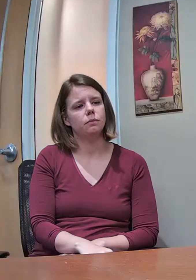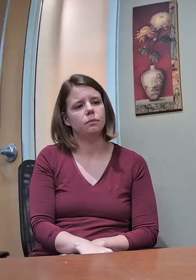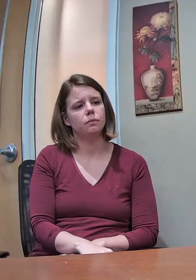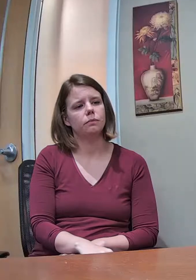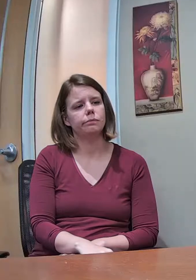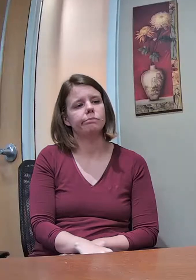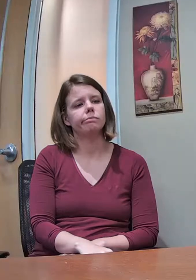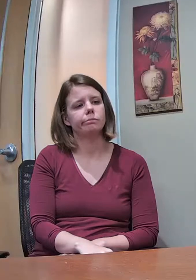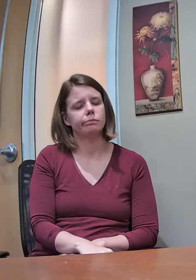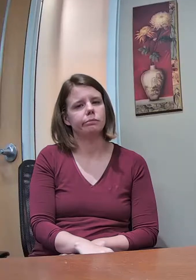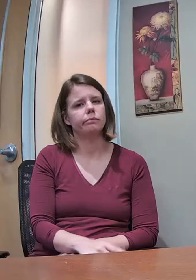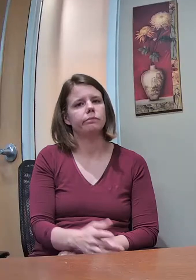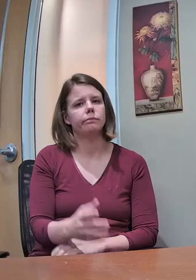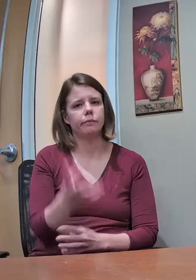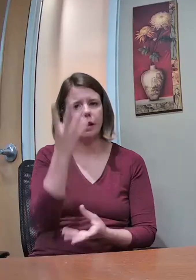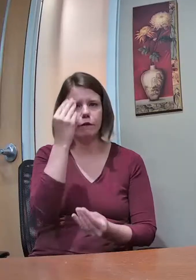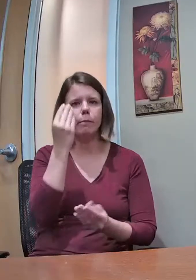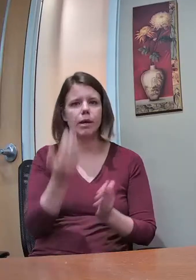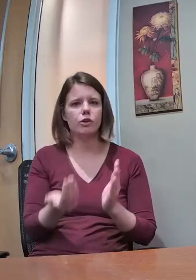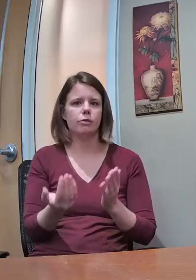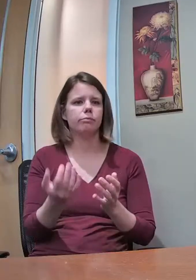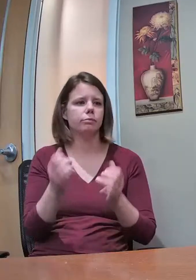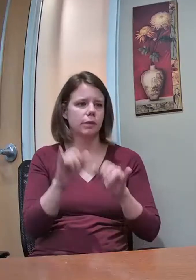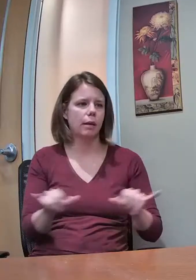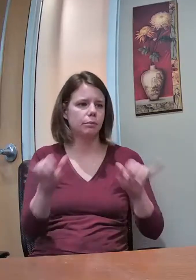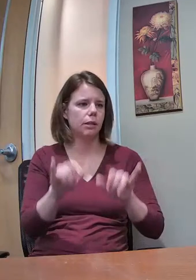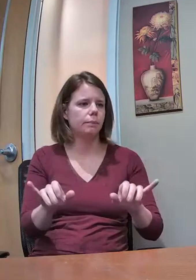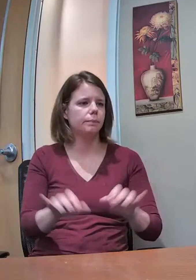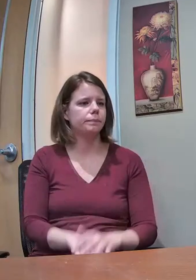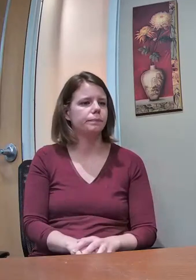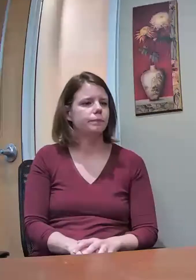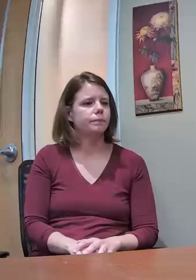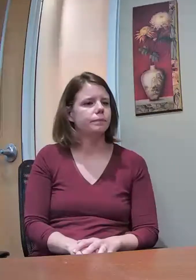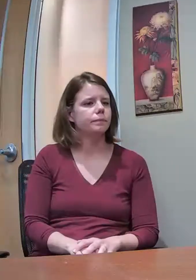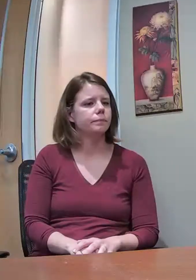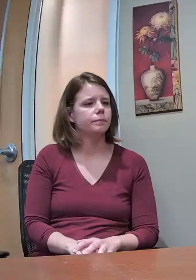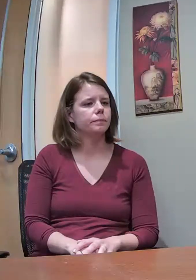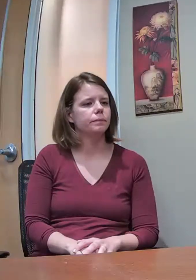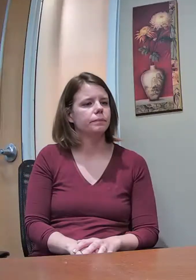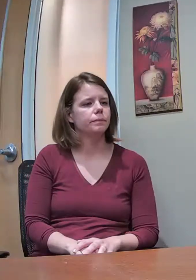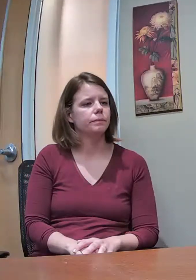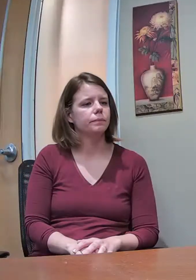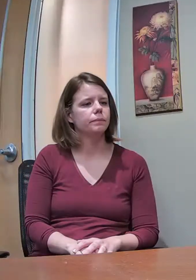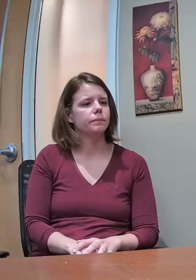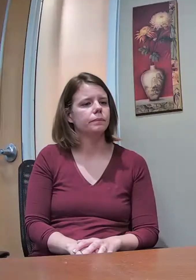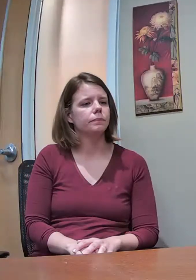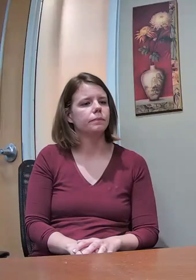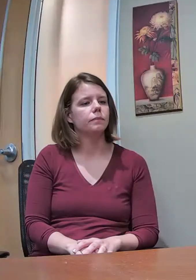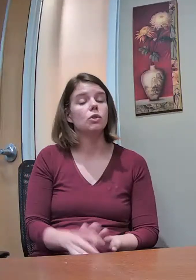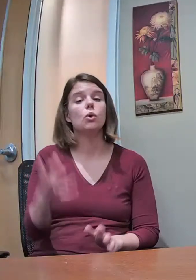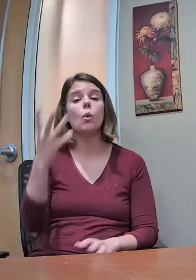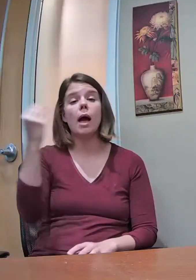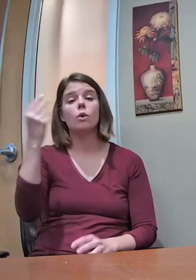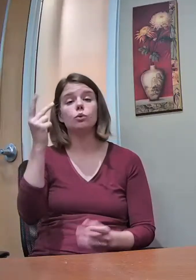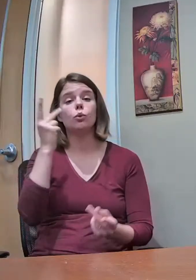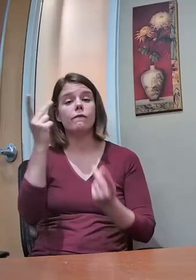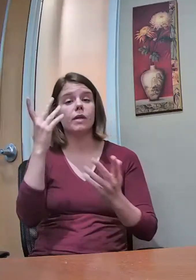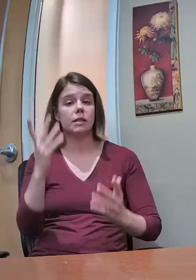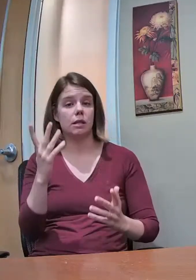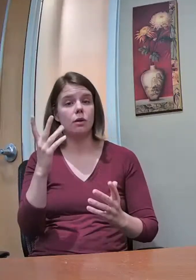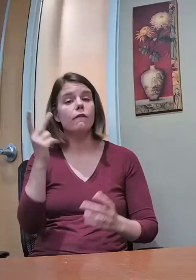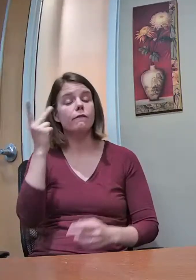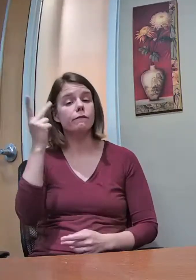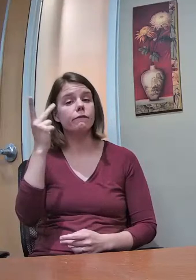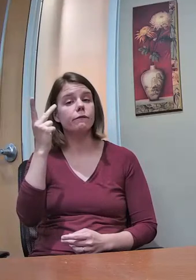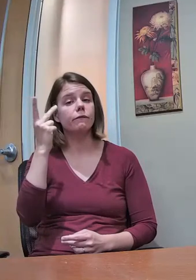I'll repeat myself. So in terms of the outdoor visits, we have the discretion to limit the frequency